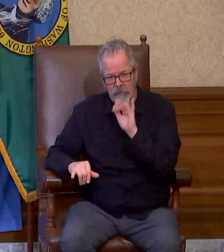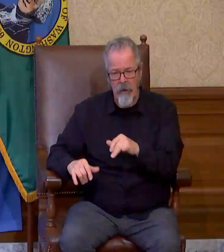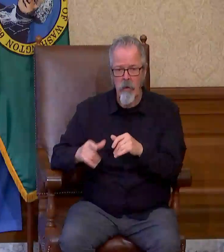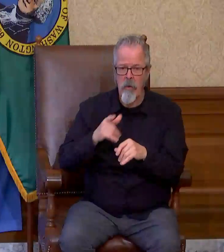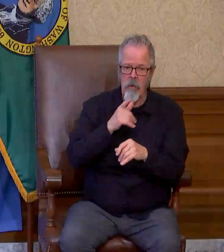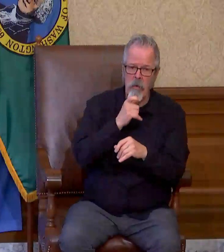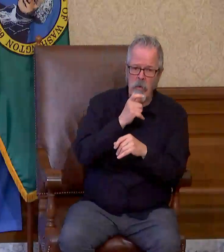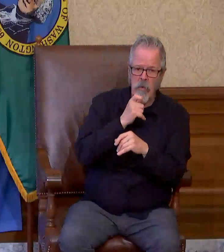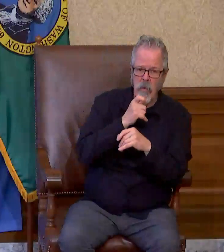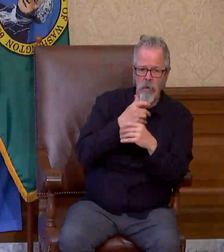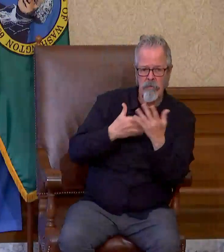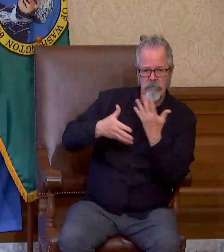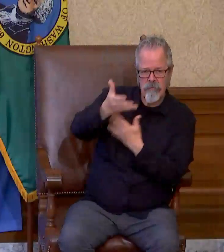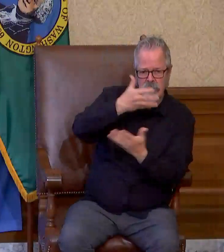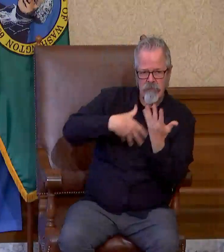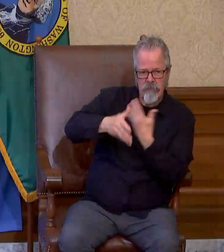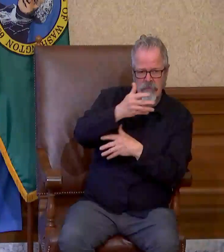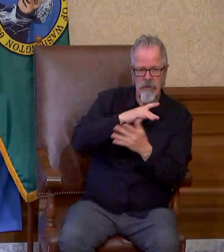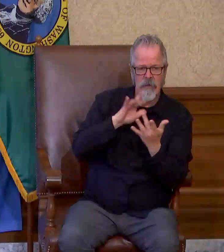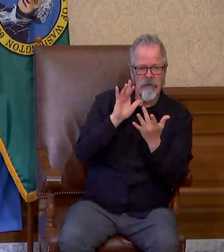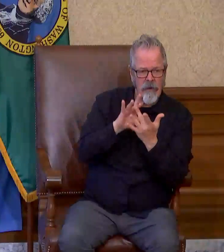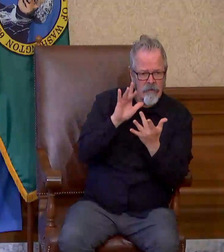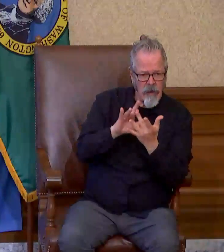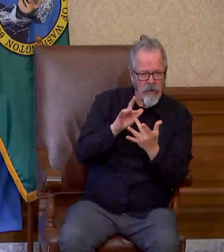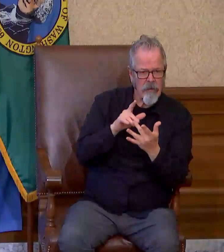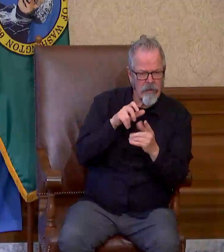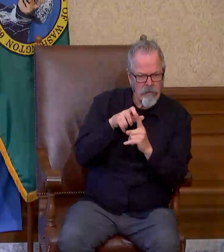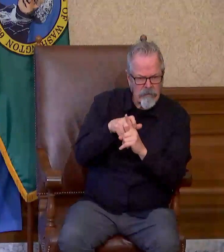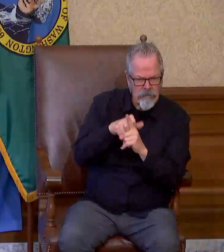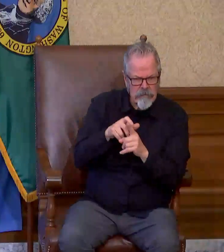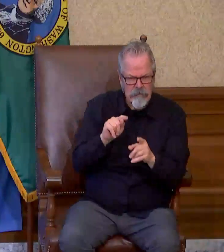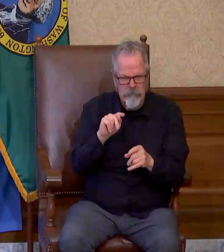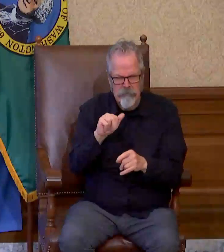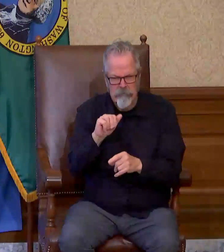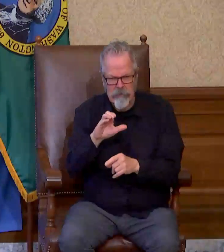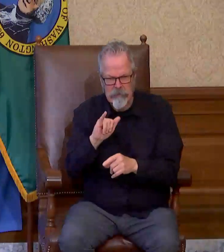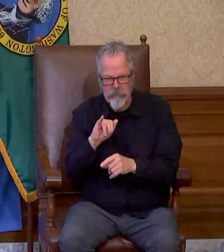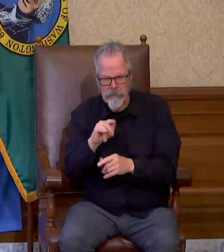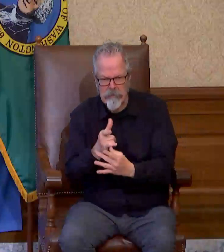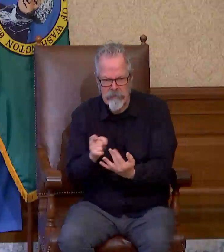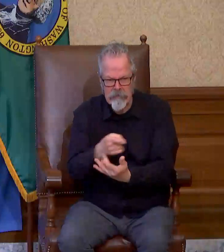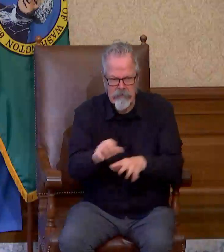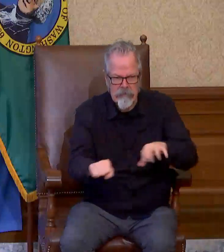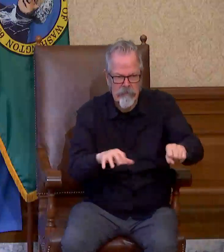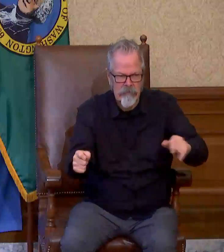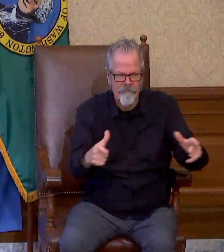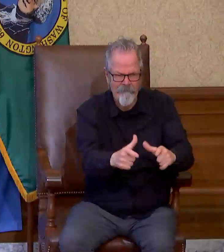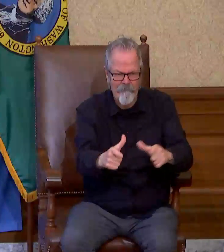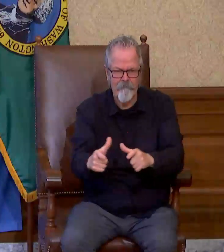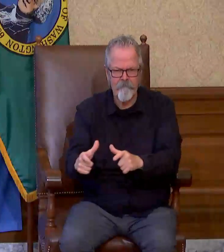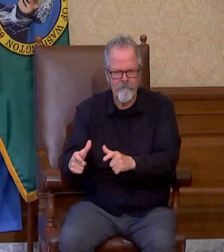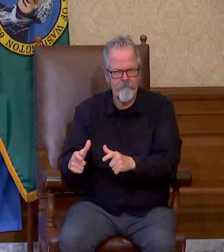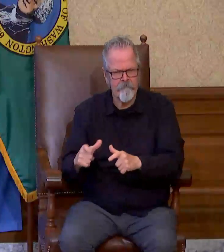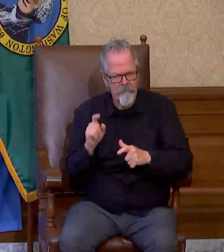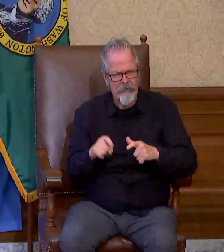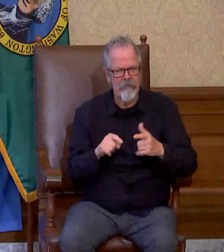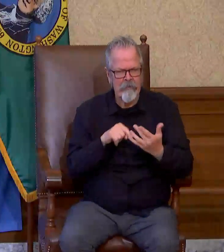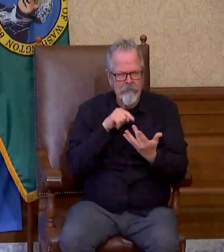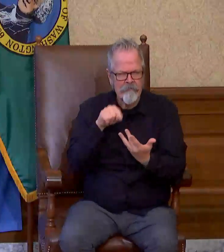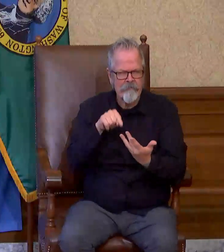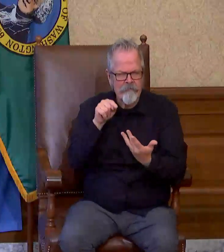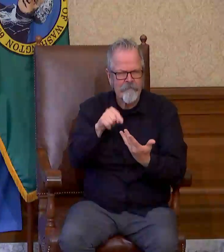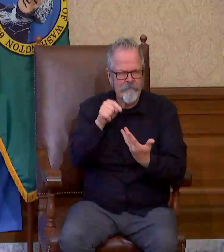Oh, and you asked the question about having a statewide R0 number. Yes, that'd be very useful, but this is one of the reasons, again, we've got to have the testing